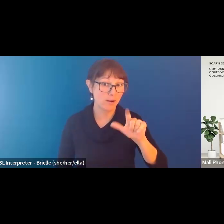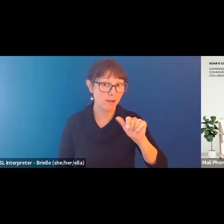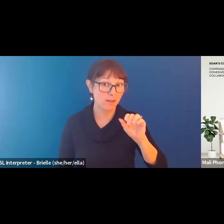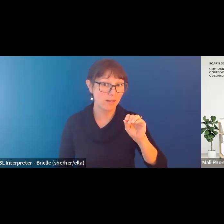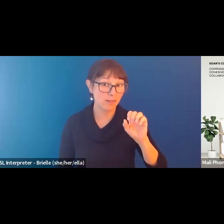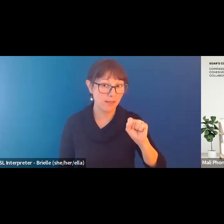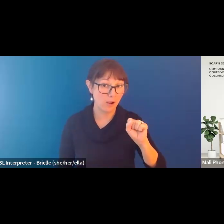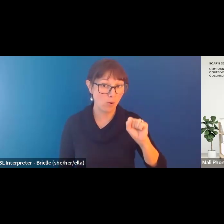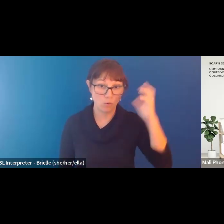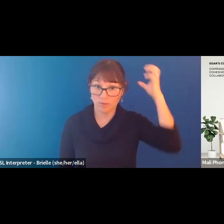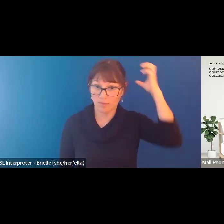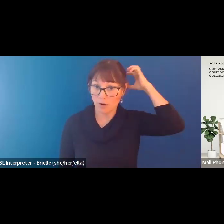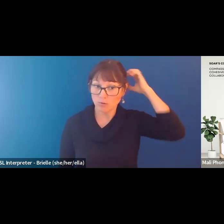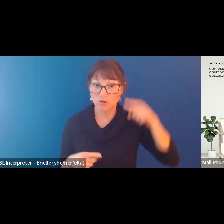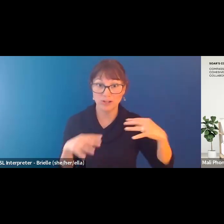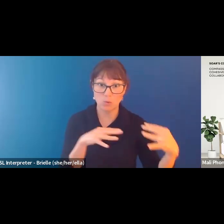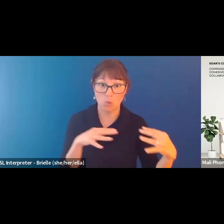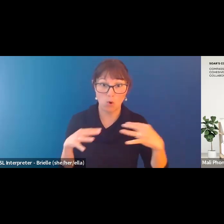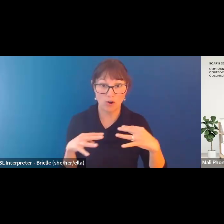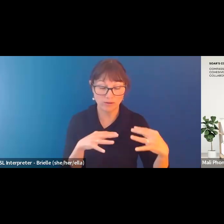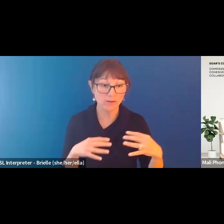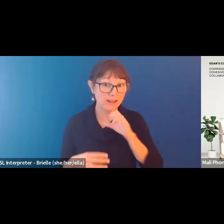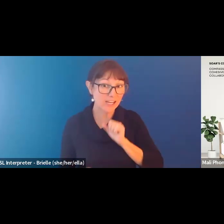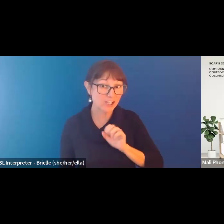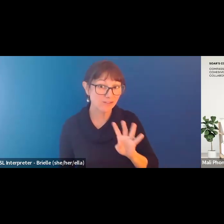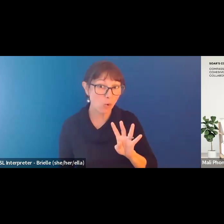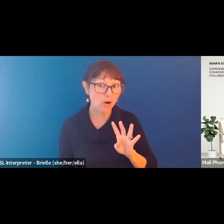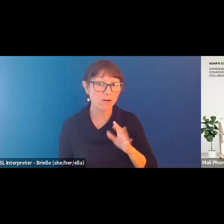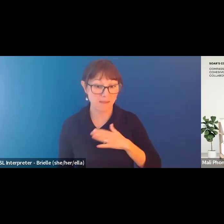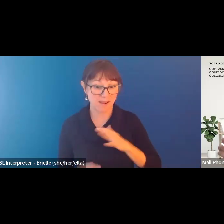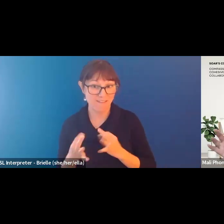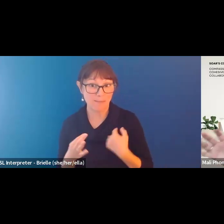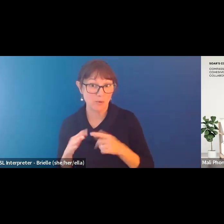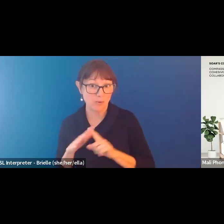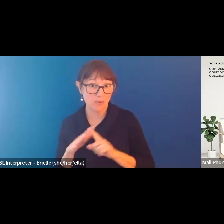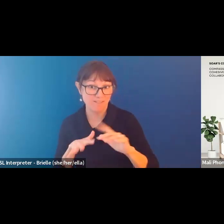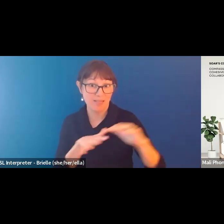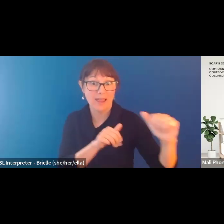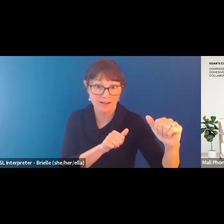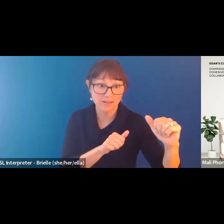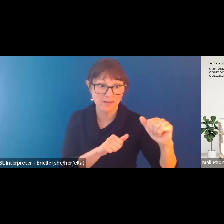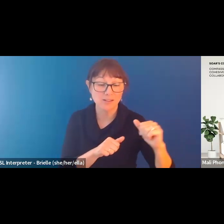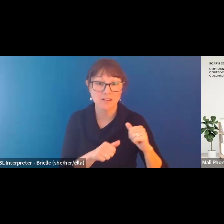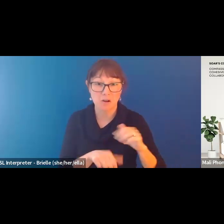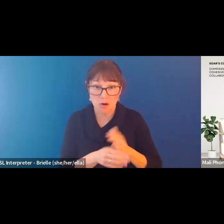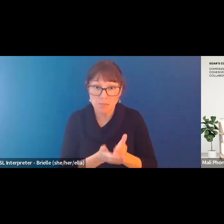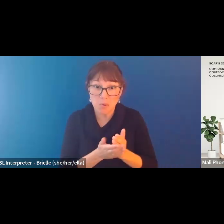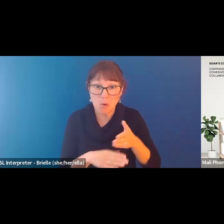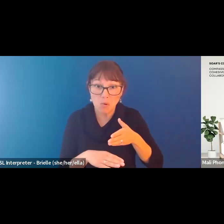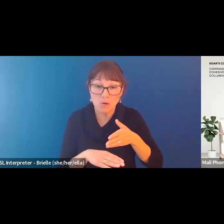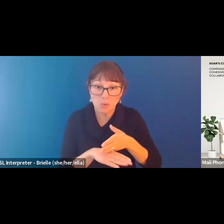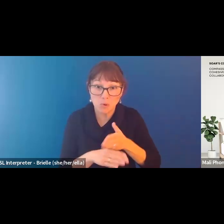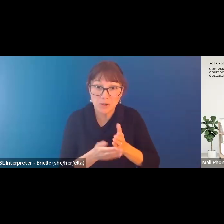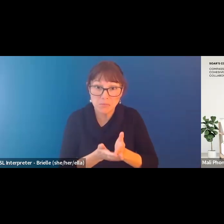during wartime. At 4 years old, I fled with my family in a small wooden boat crossing the Mekong